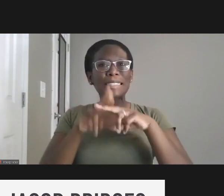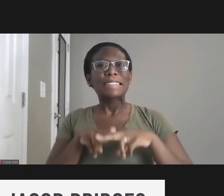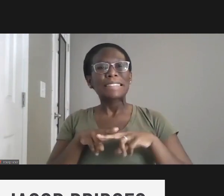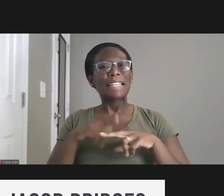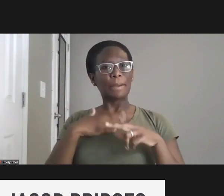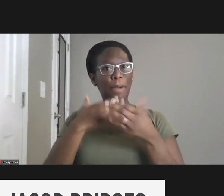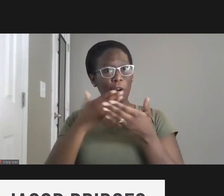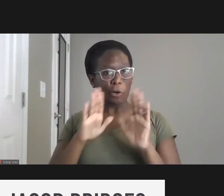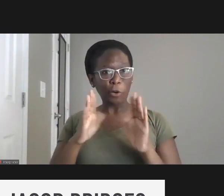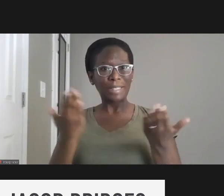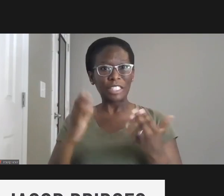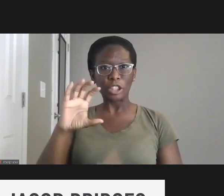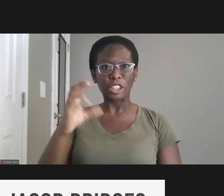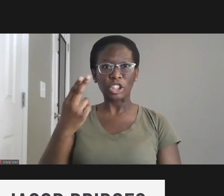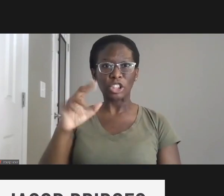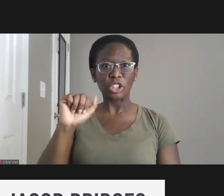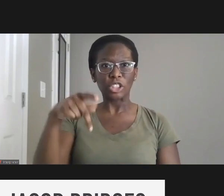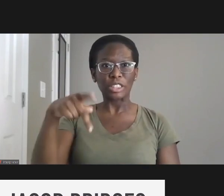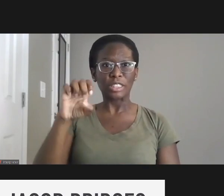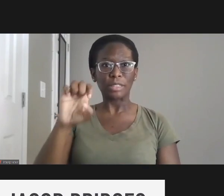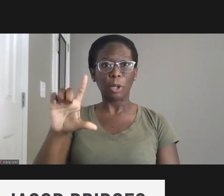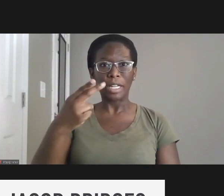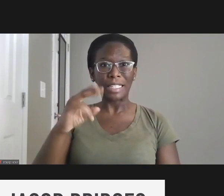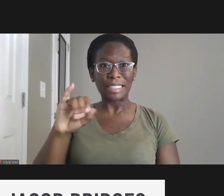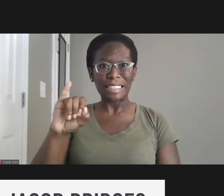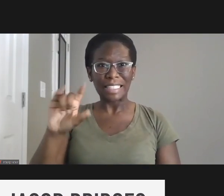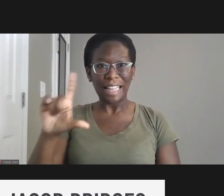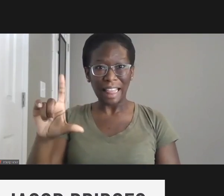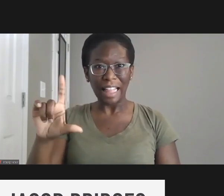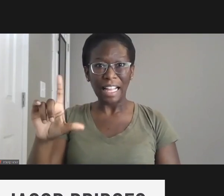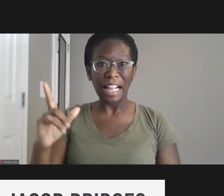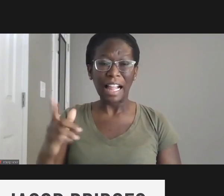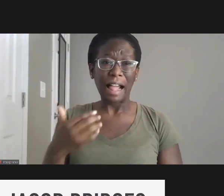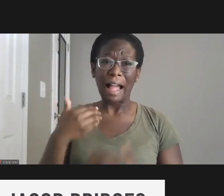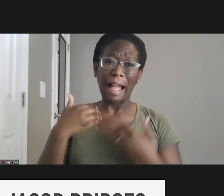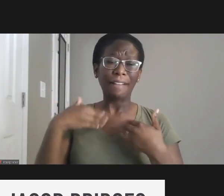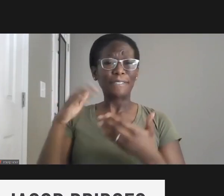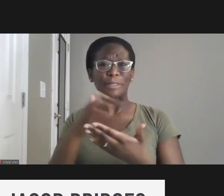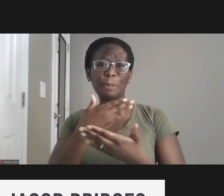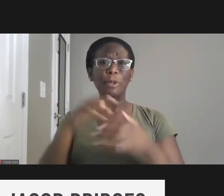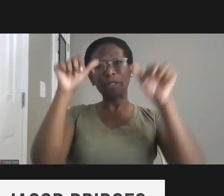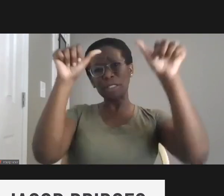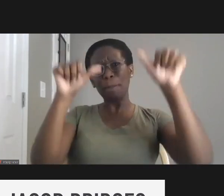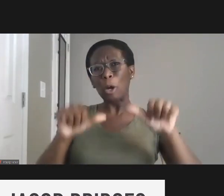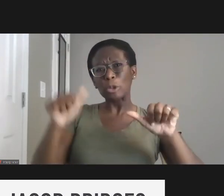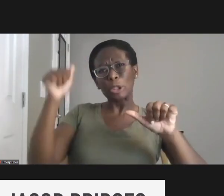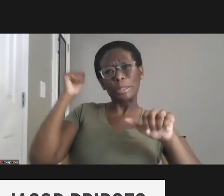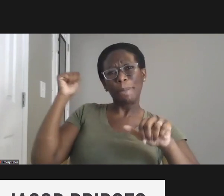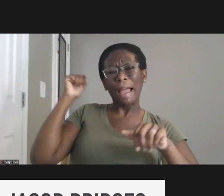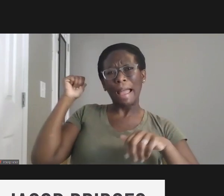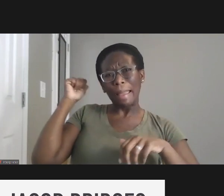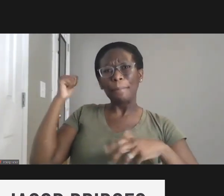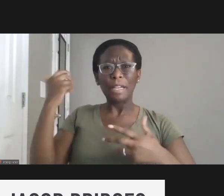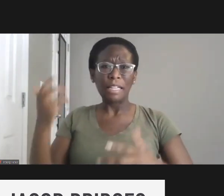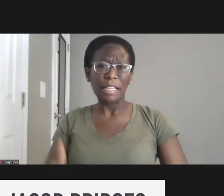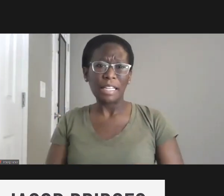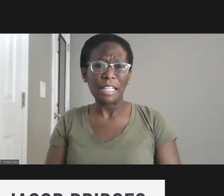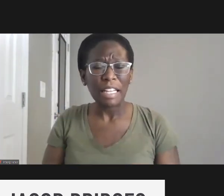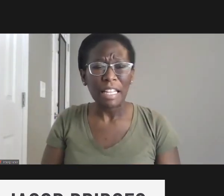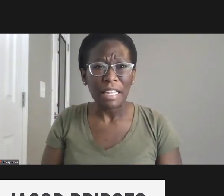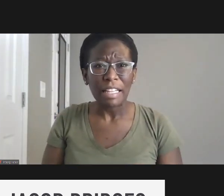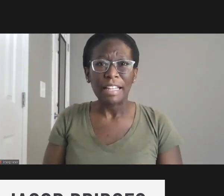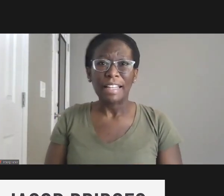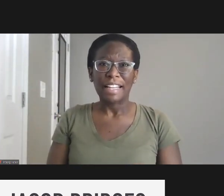Chapel Hill. And around me, I just have some music posters and some prayer flags in the